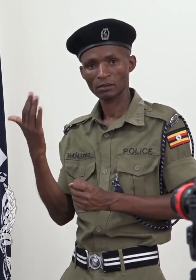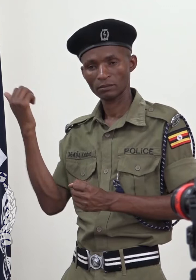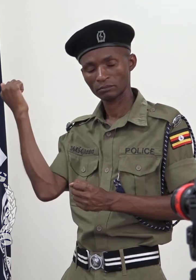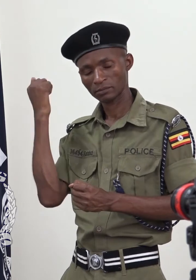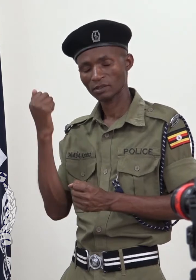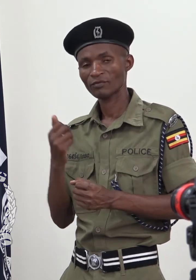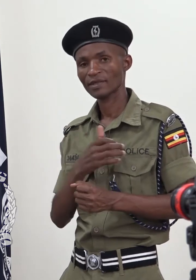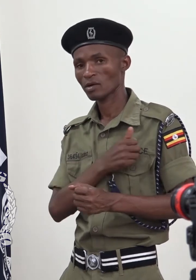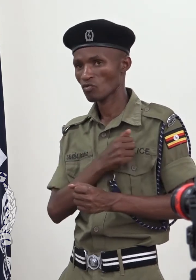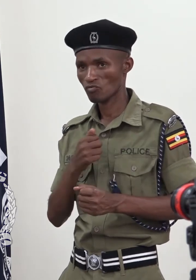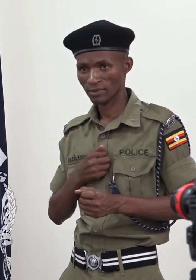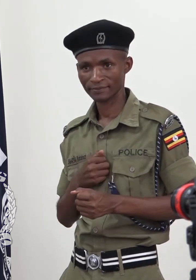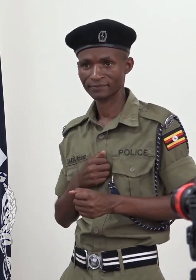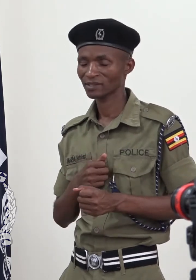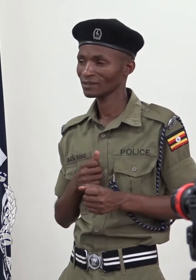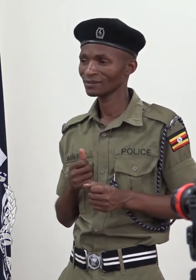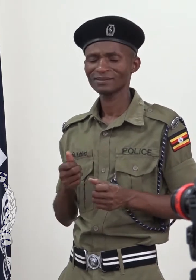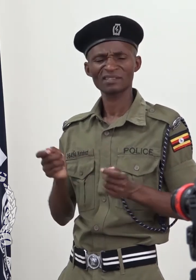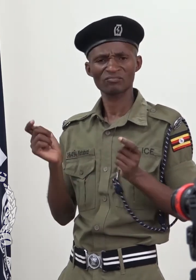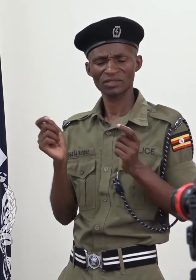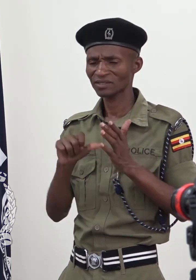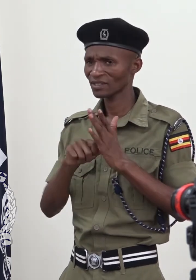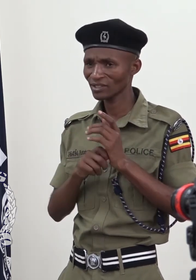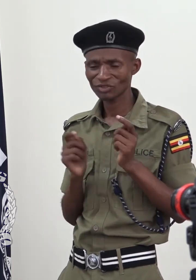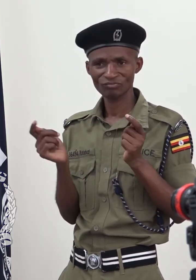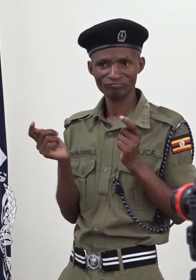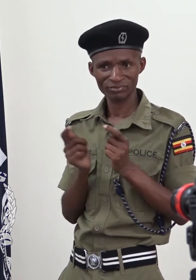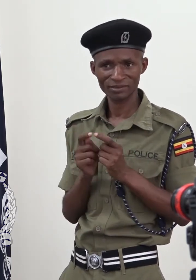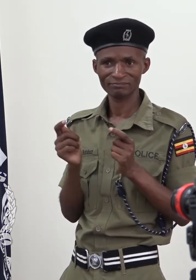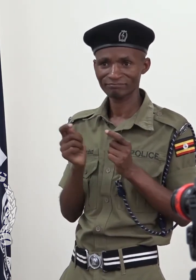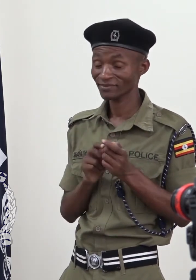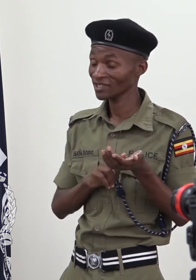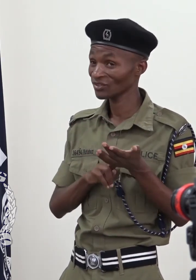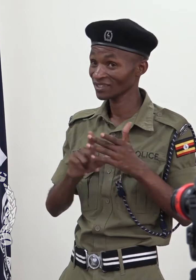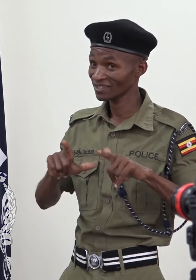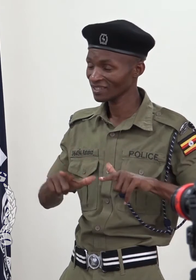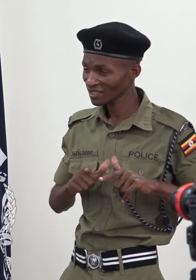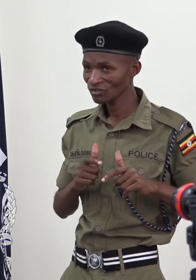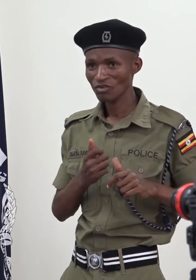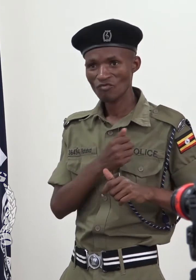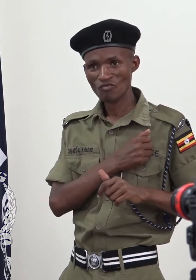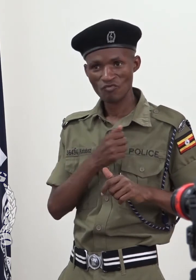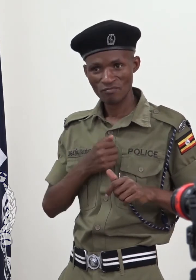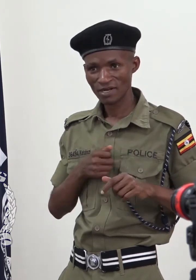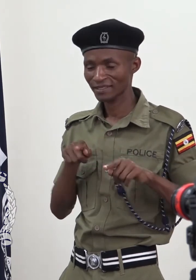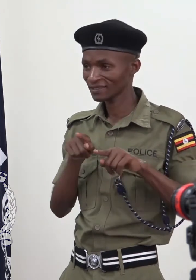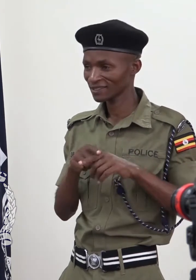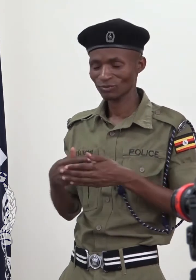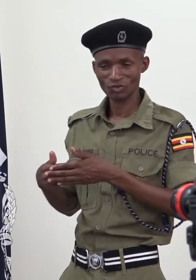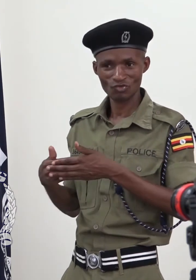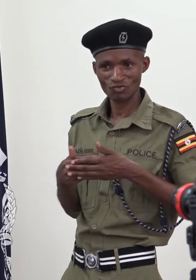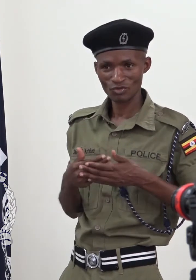lose lives of vulnerable persons, especially women and children, in such a manner. Our CLOs are